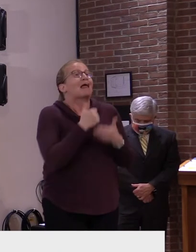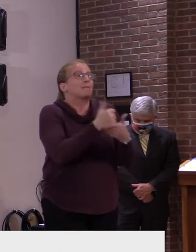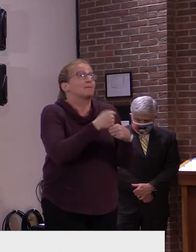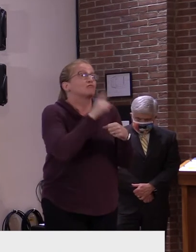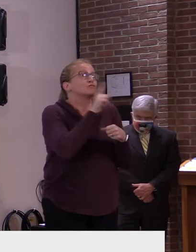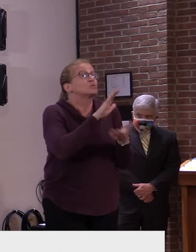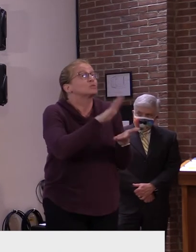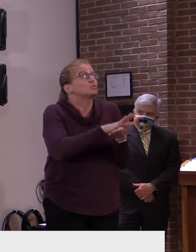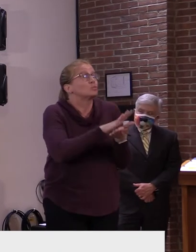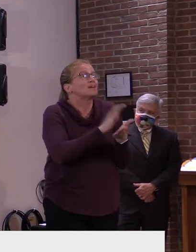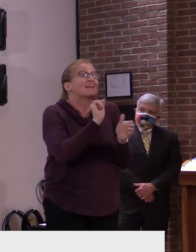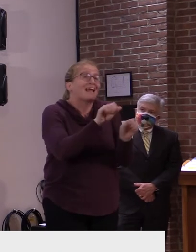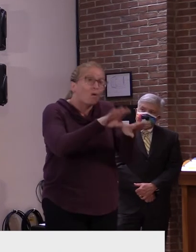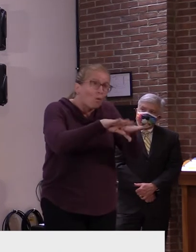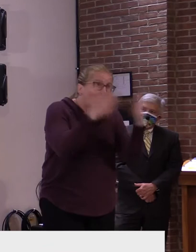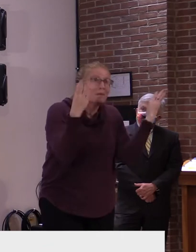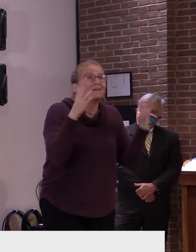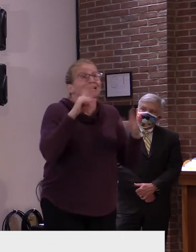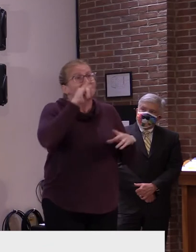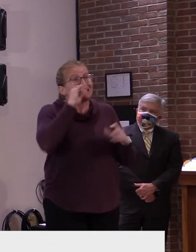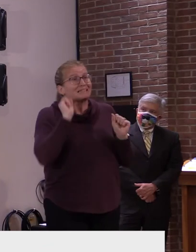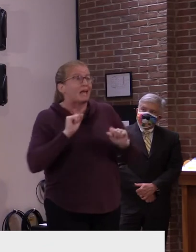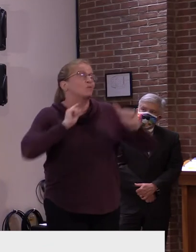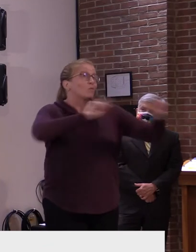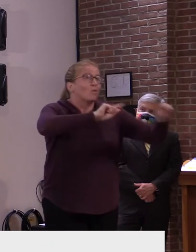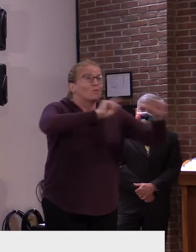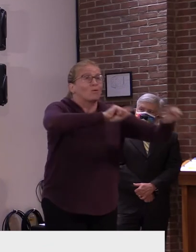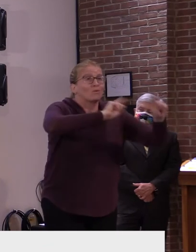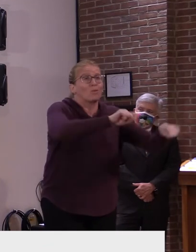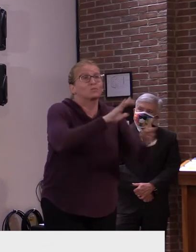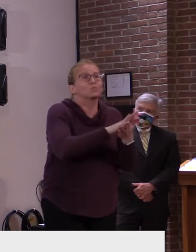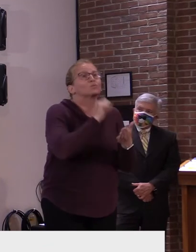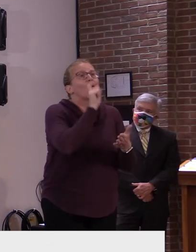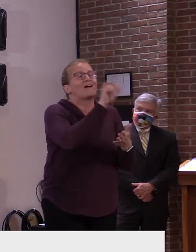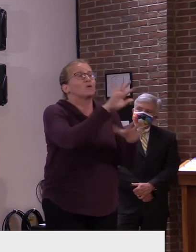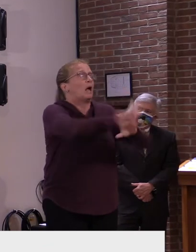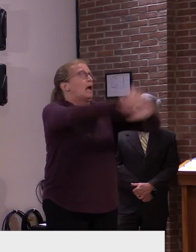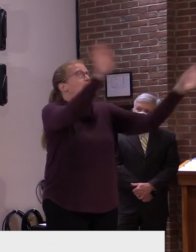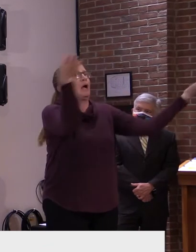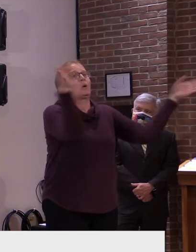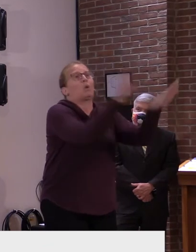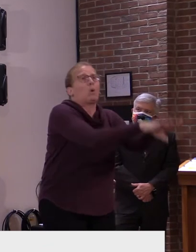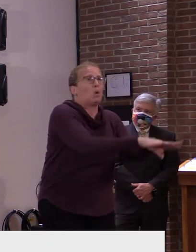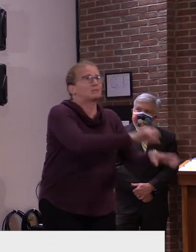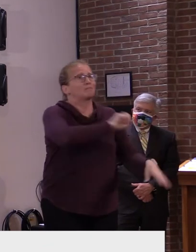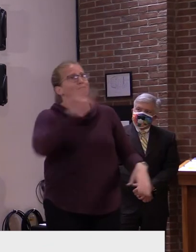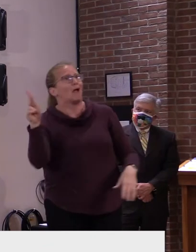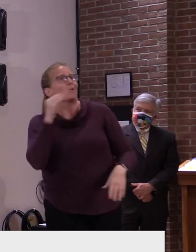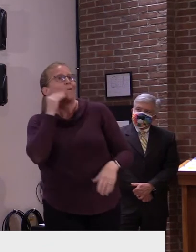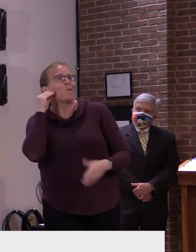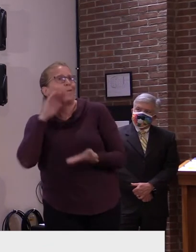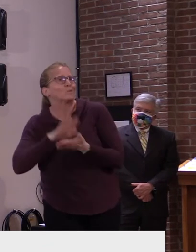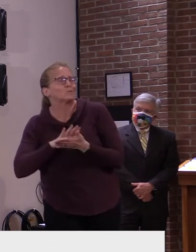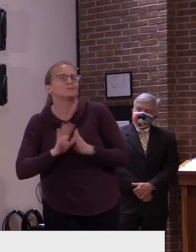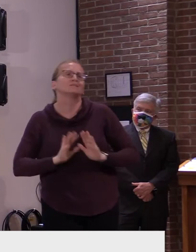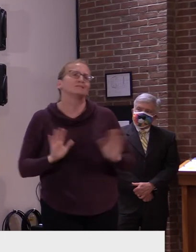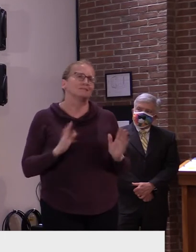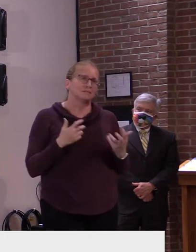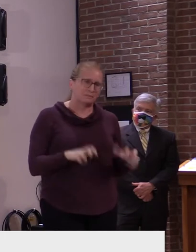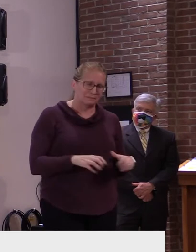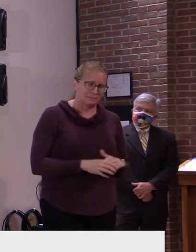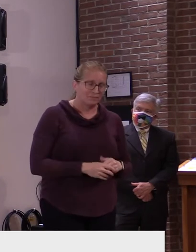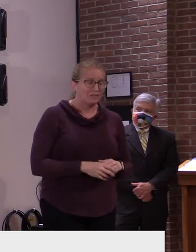just to be clear testing of school personnel is a public health surveillance strategy